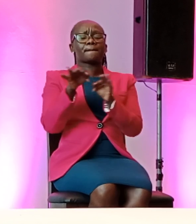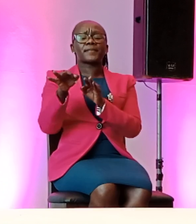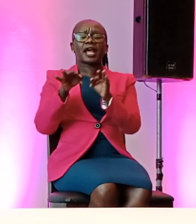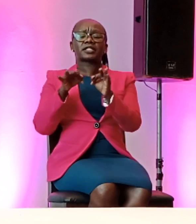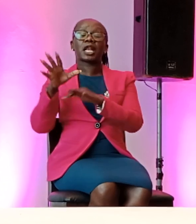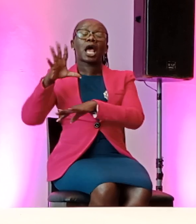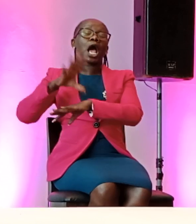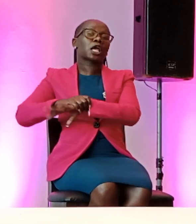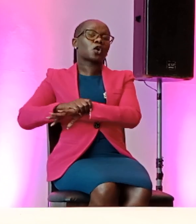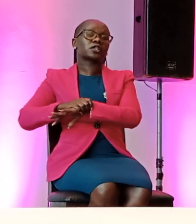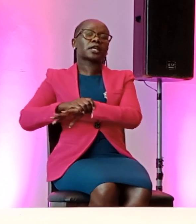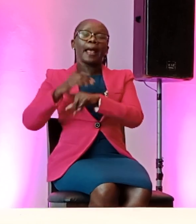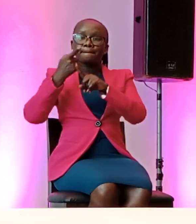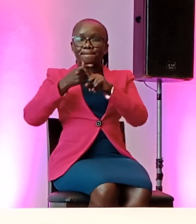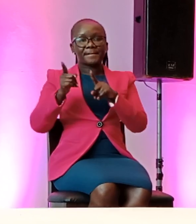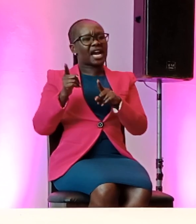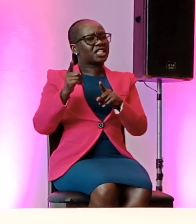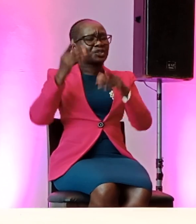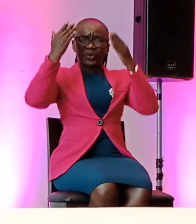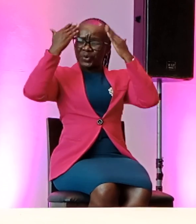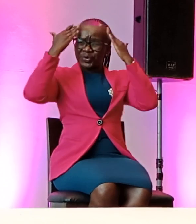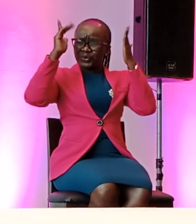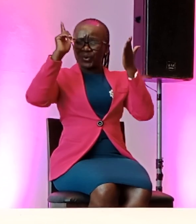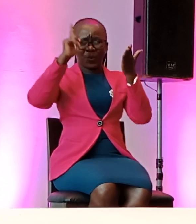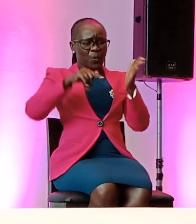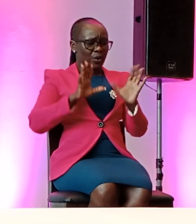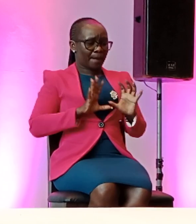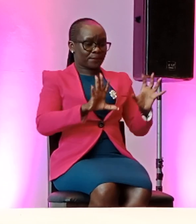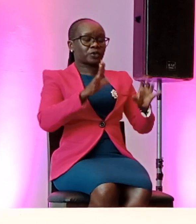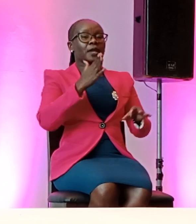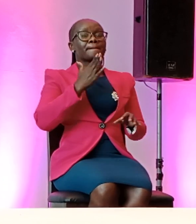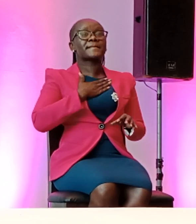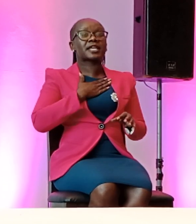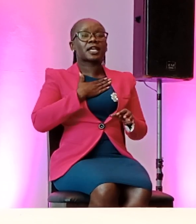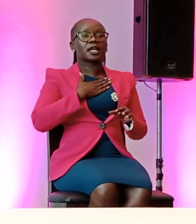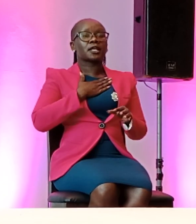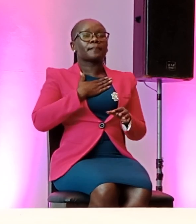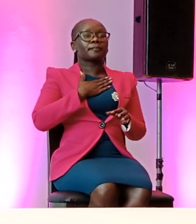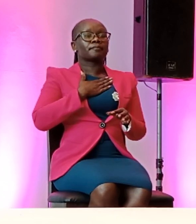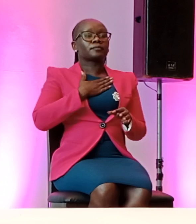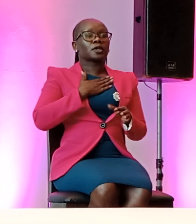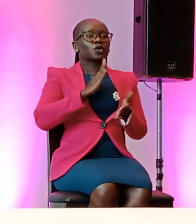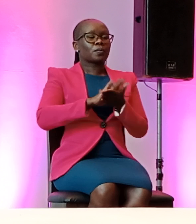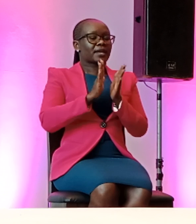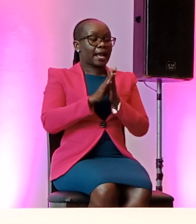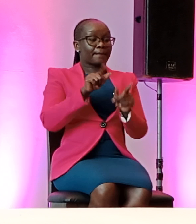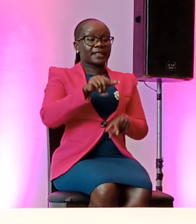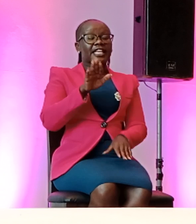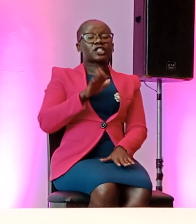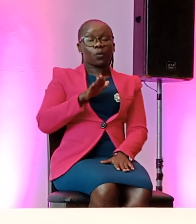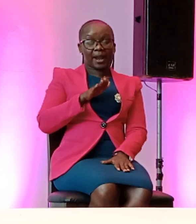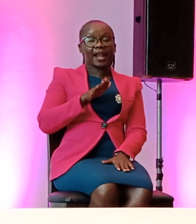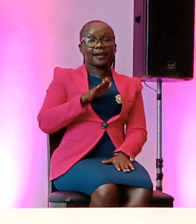I got, but I did not know what was really pushing me to also be that kind of woman.